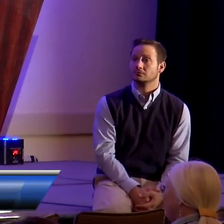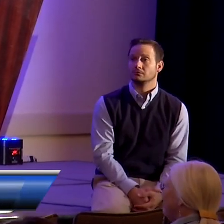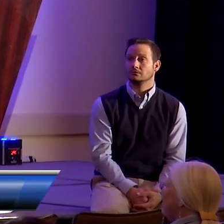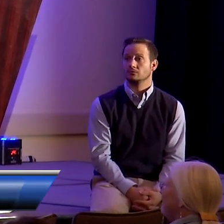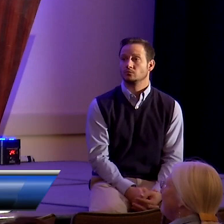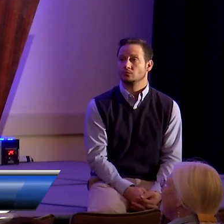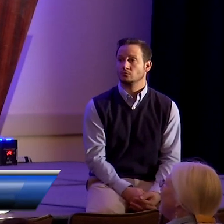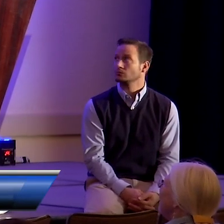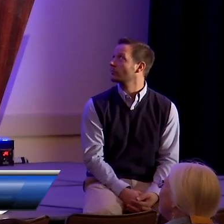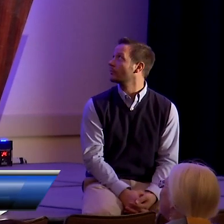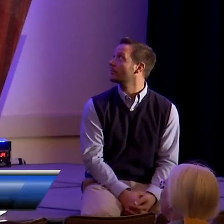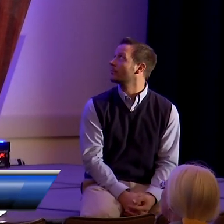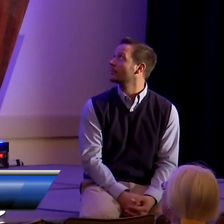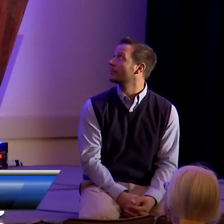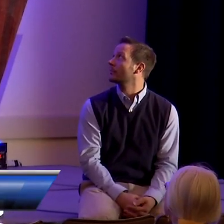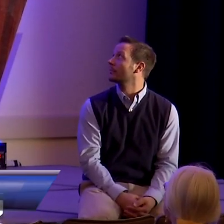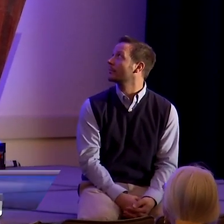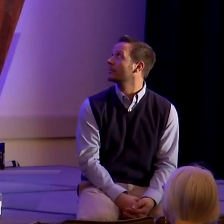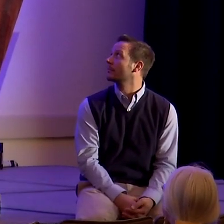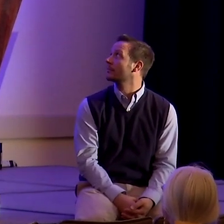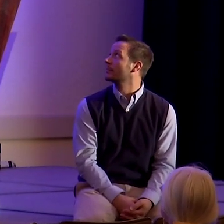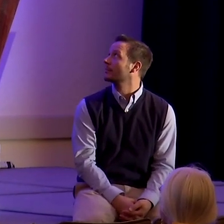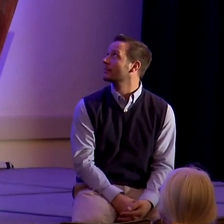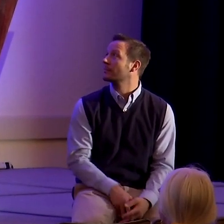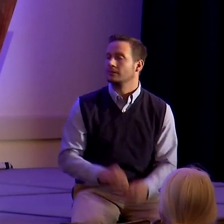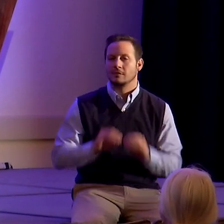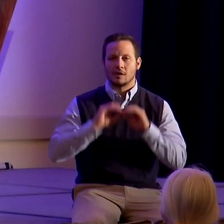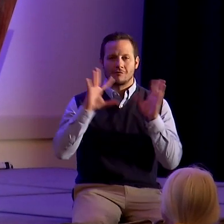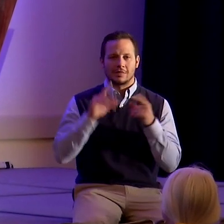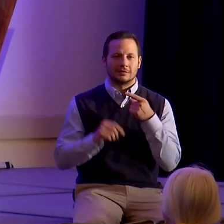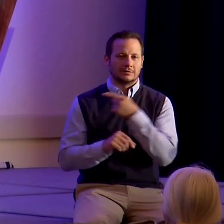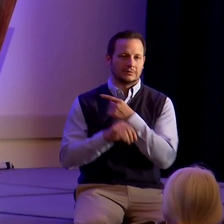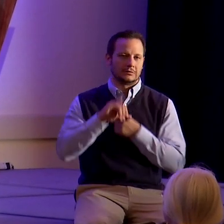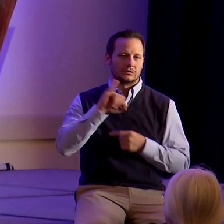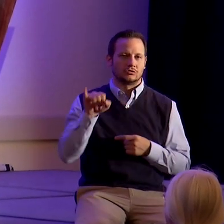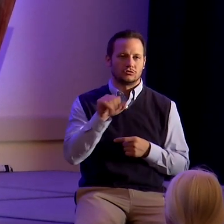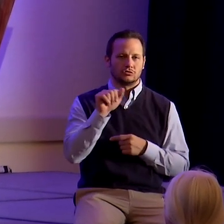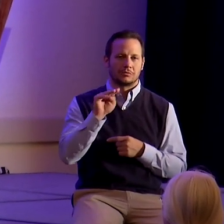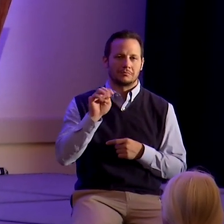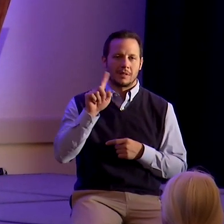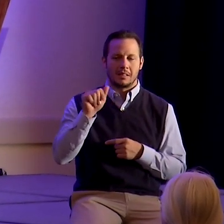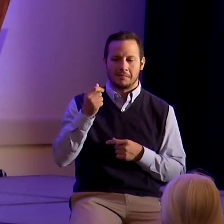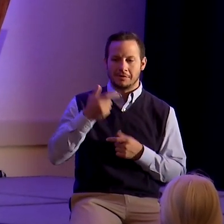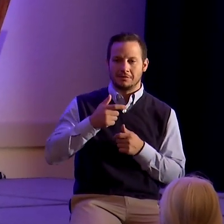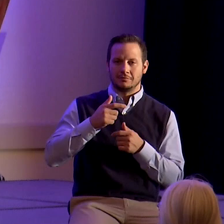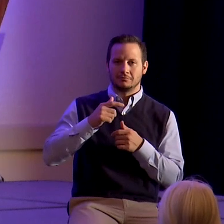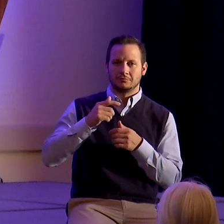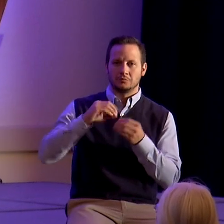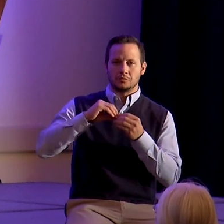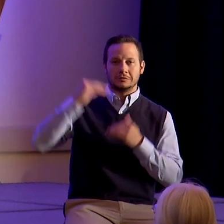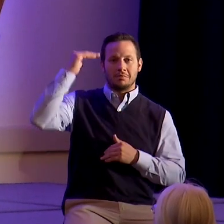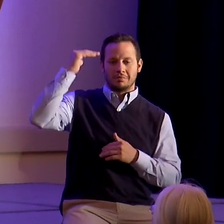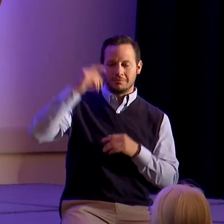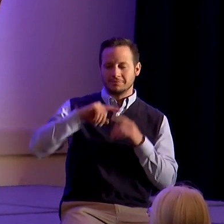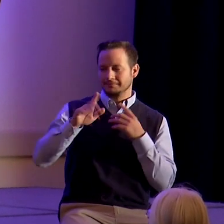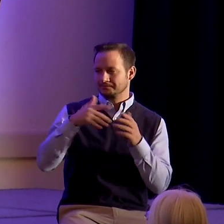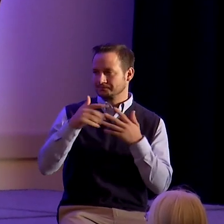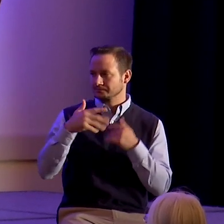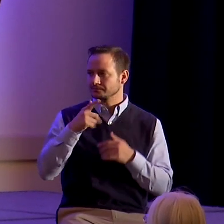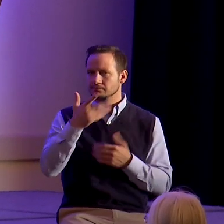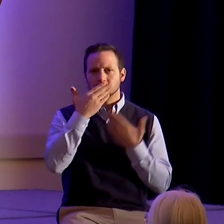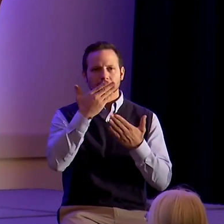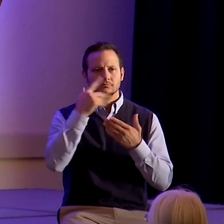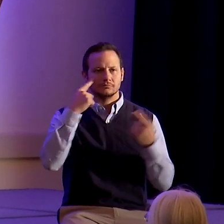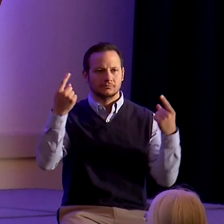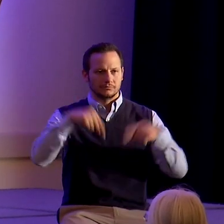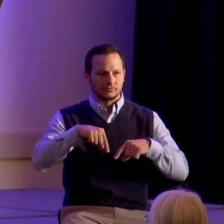All right. Obviously, Jamila's a little taller than me. All right. Thank you, everybody, for being